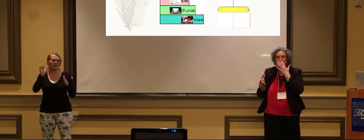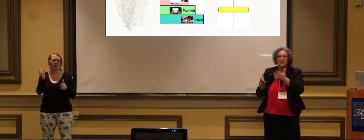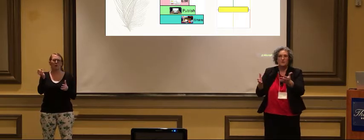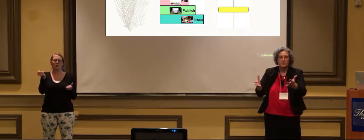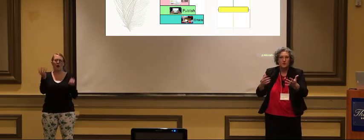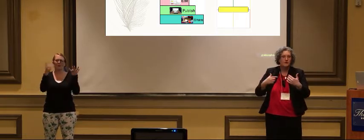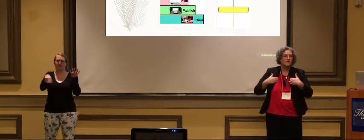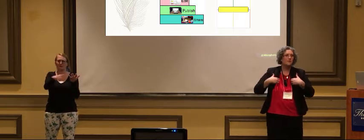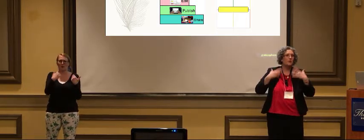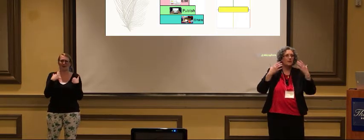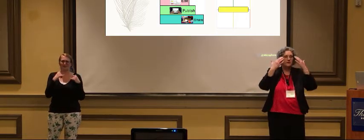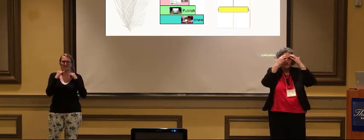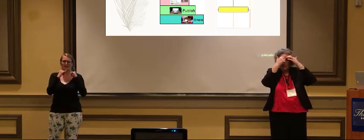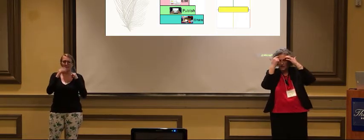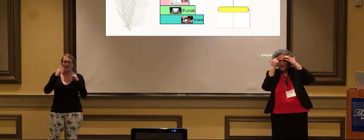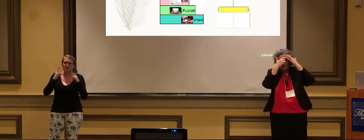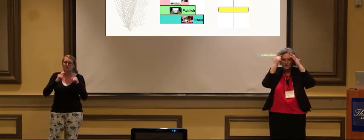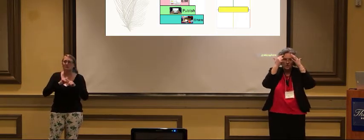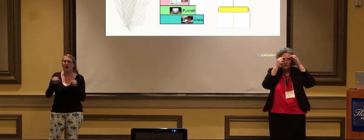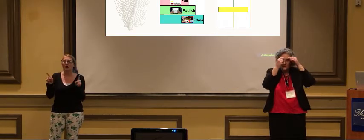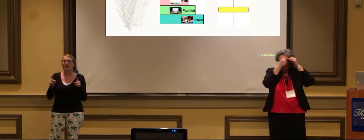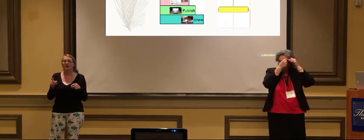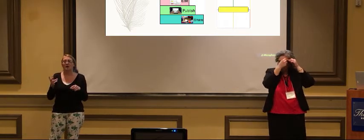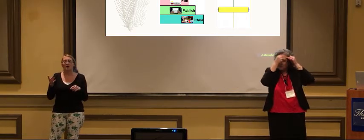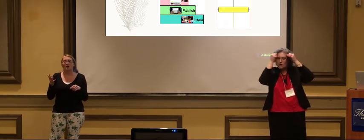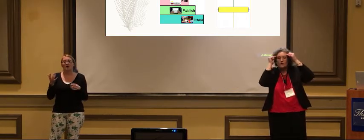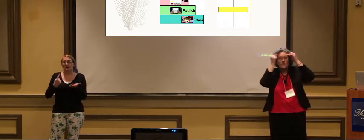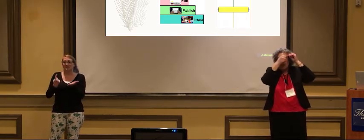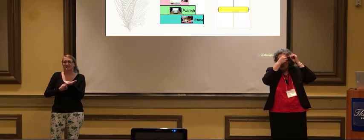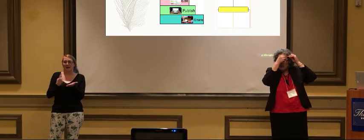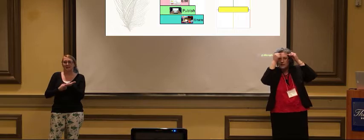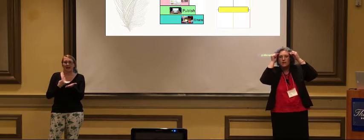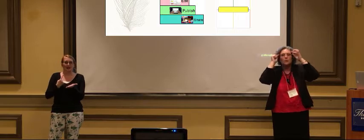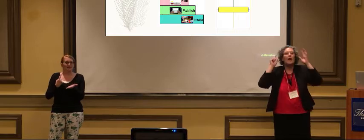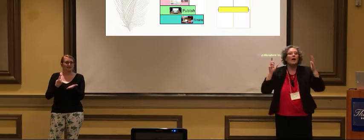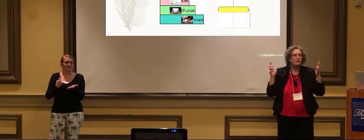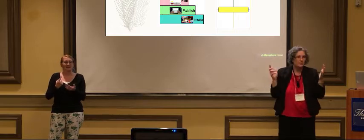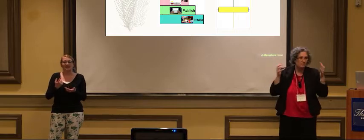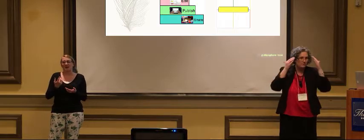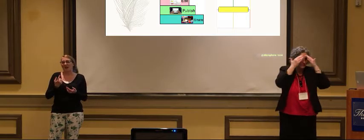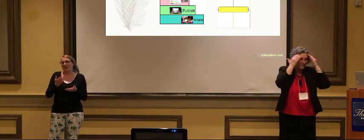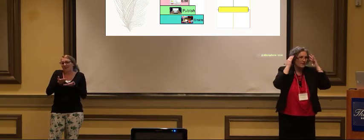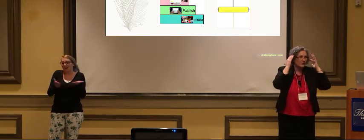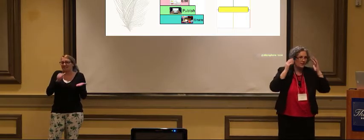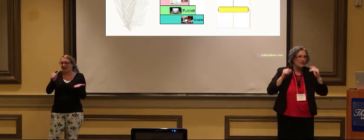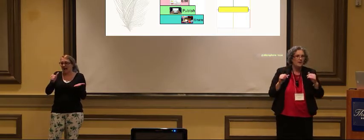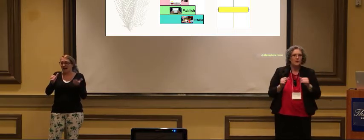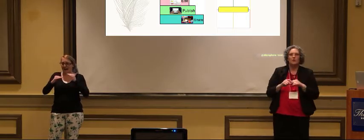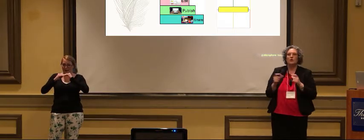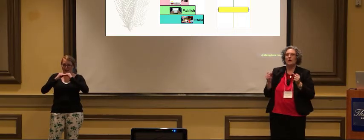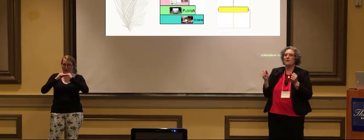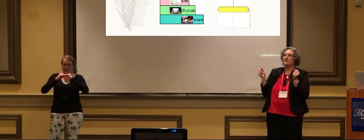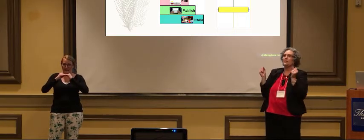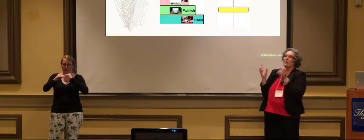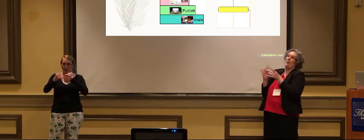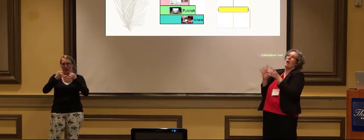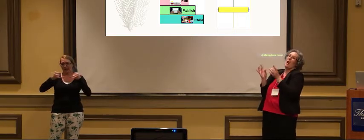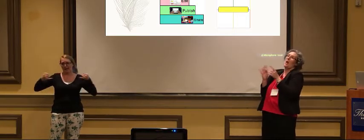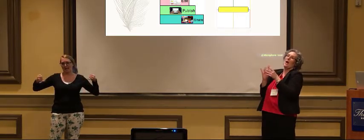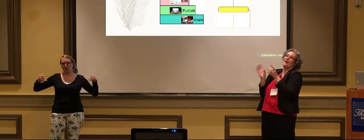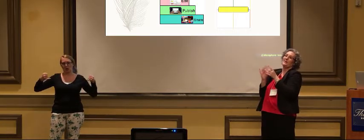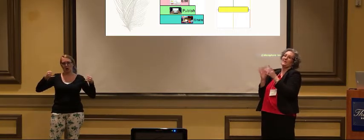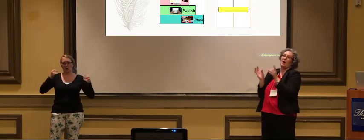you guys have the same experiences, but sometimes, you know, things don't follow in a linear pattern mentally. You know, you have kids who